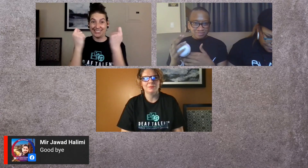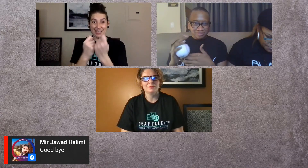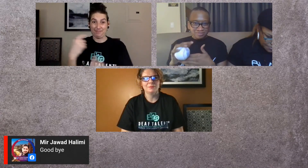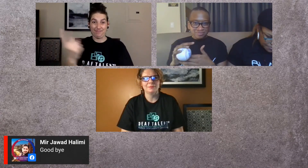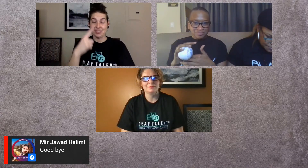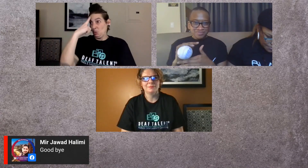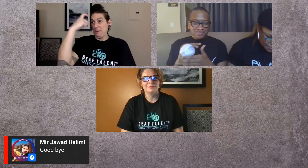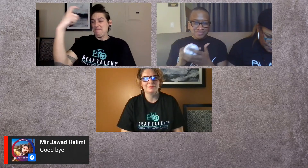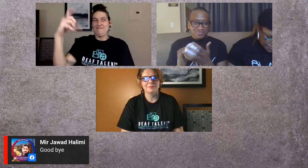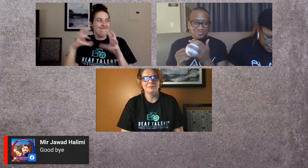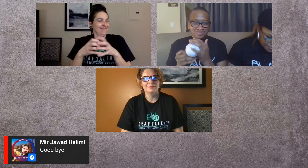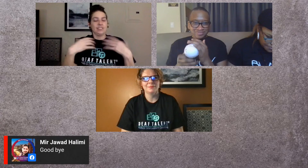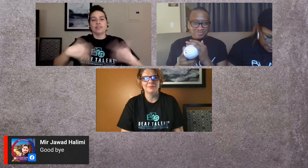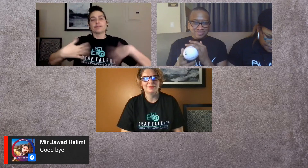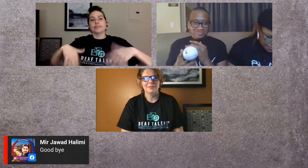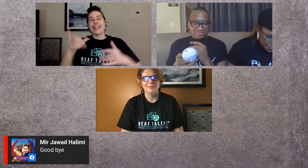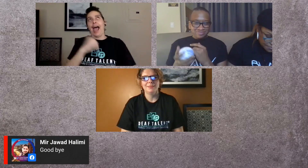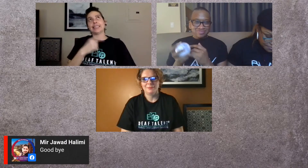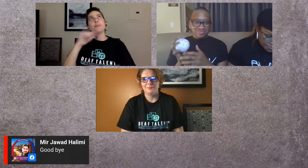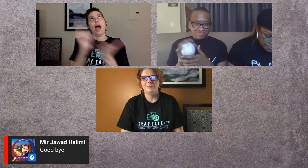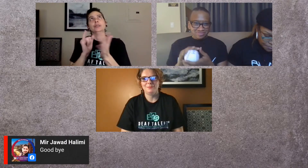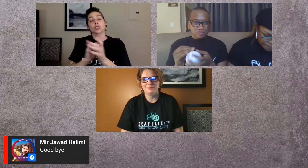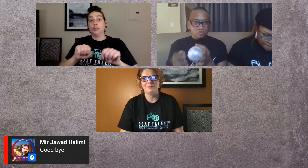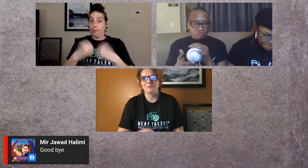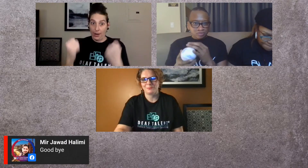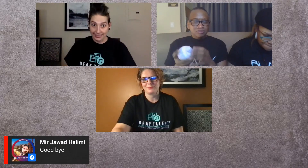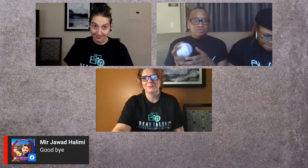to find that type of dream team.